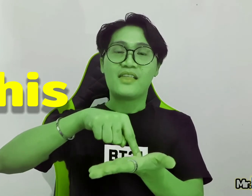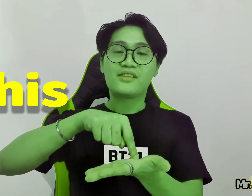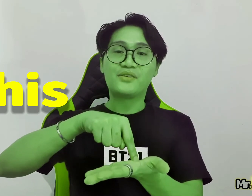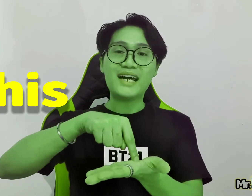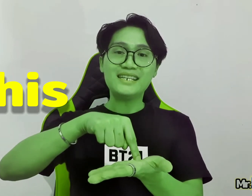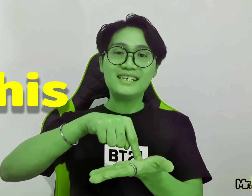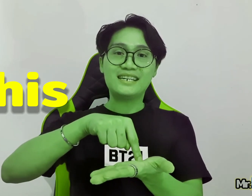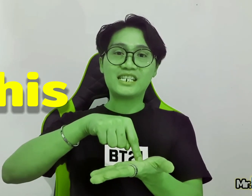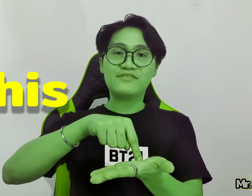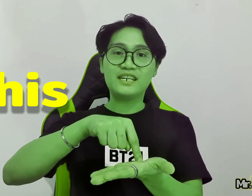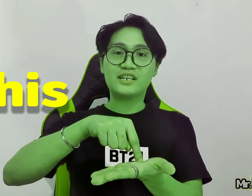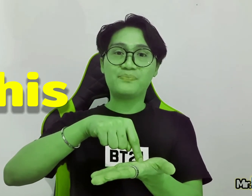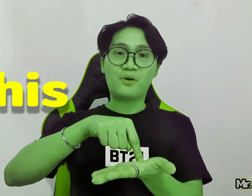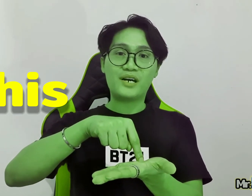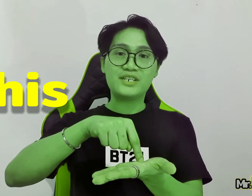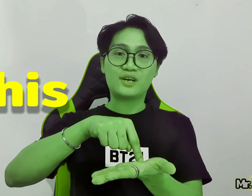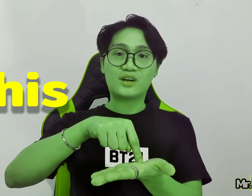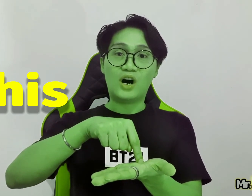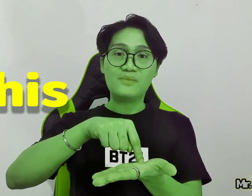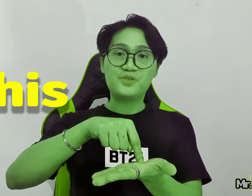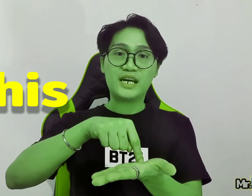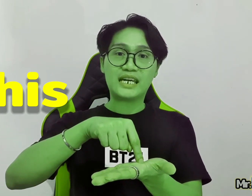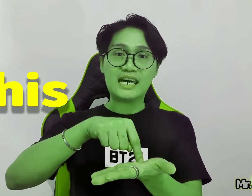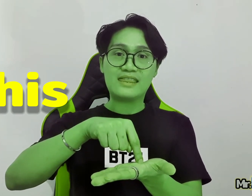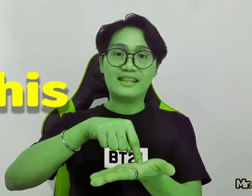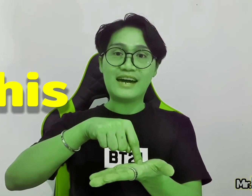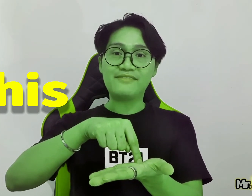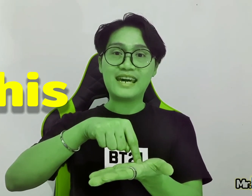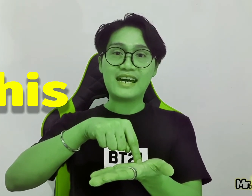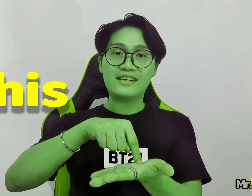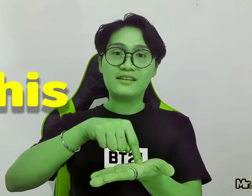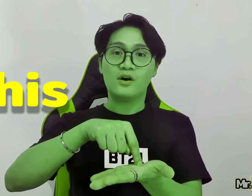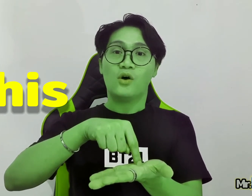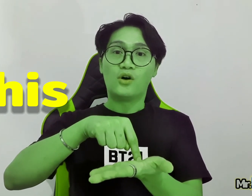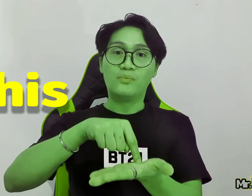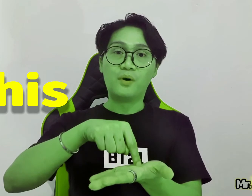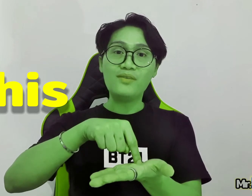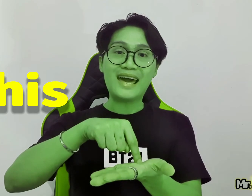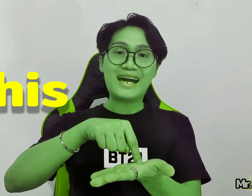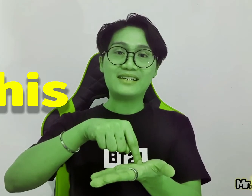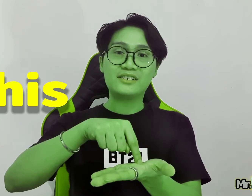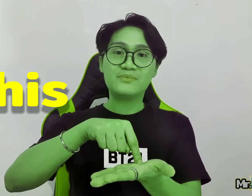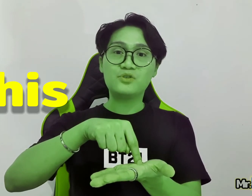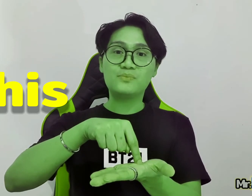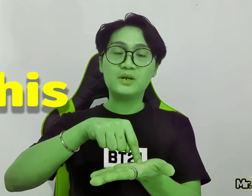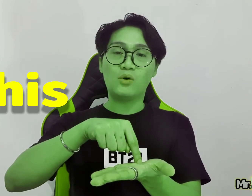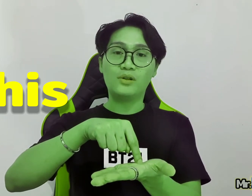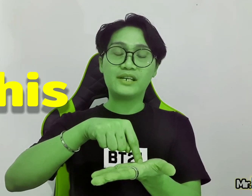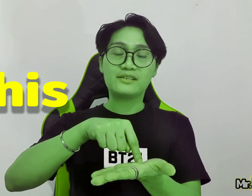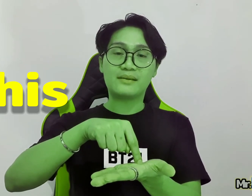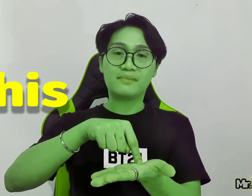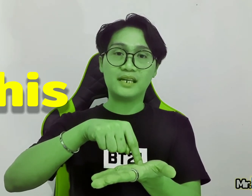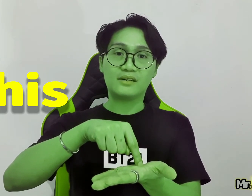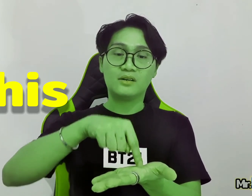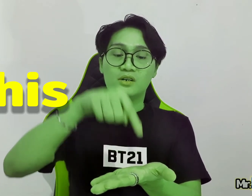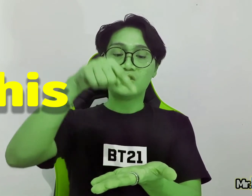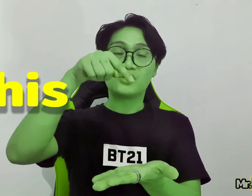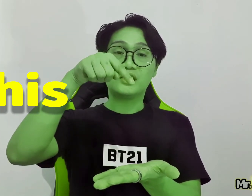The right index finger points an object in the left hand, or both hands seems to be holding something. So this